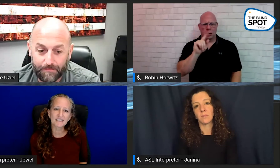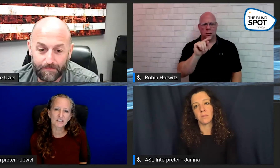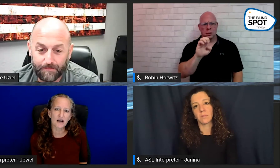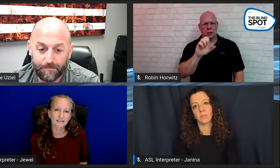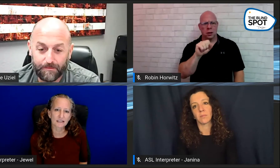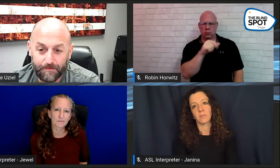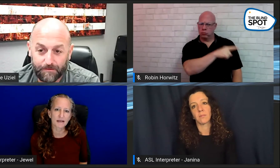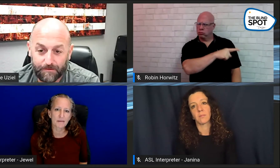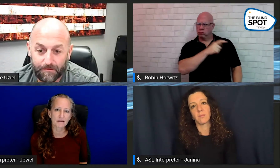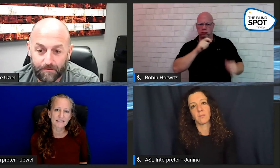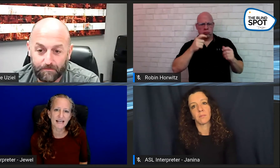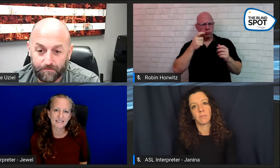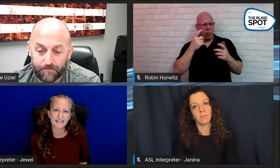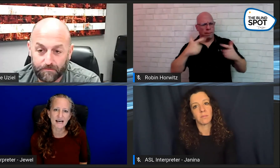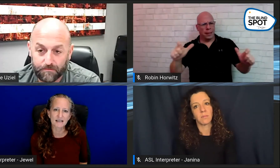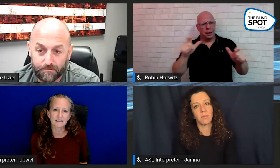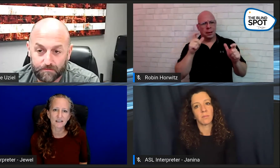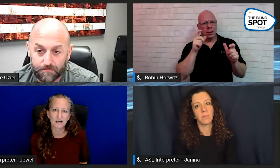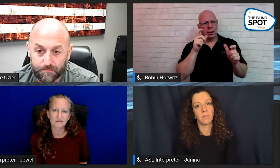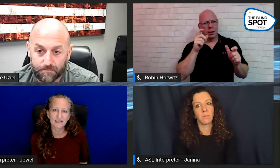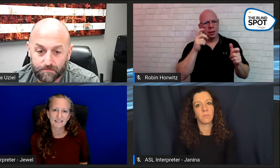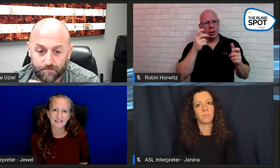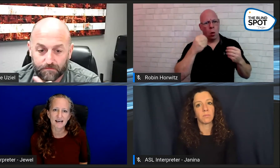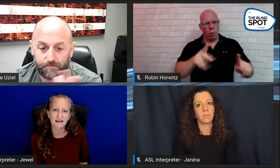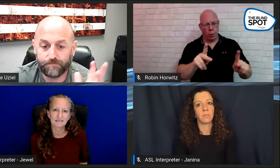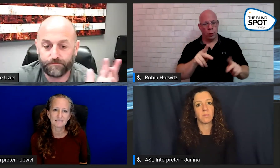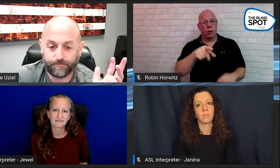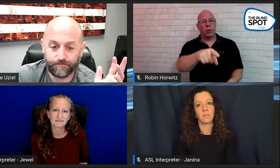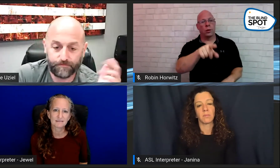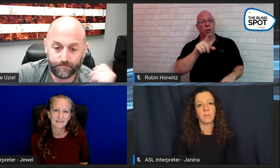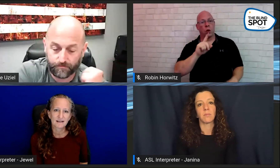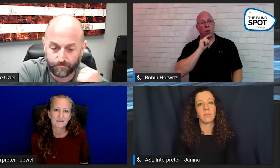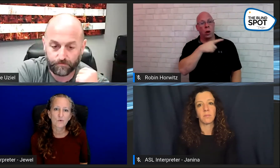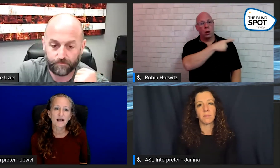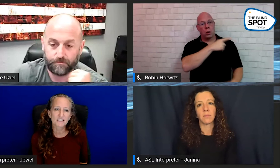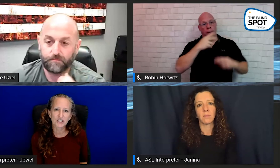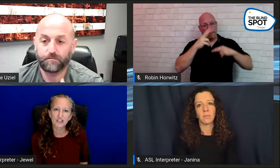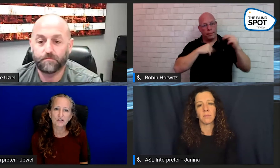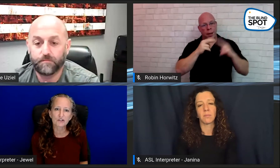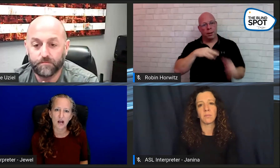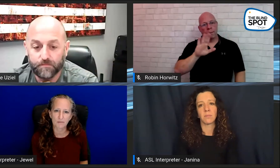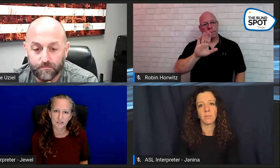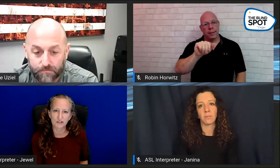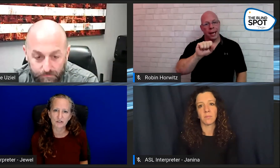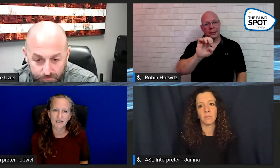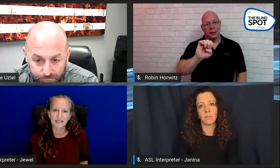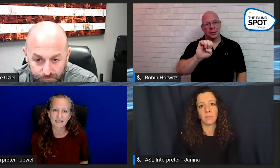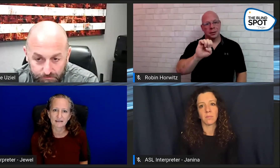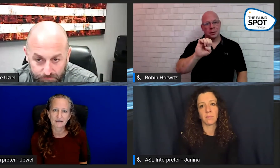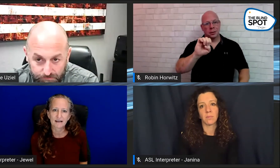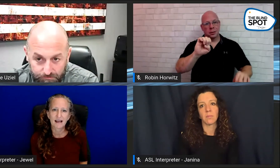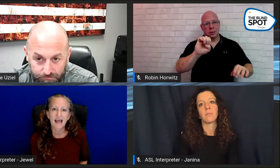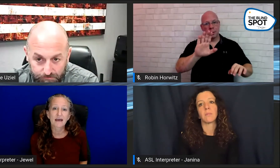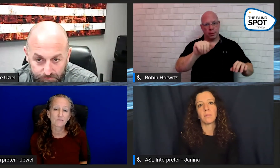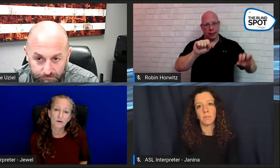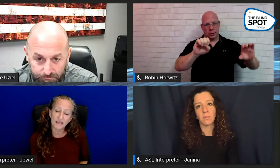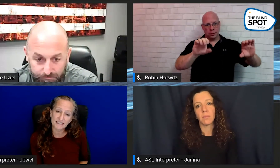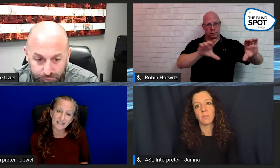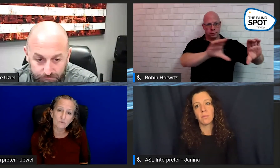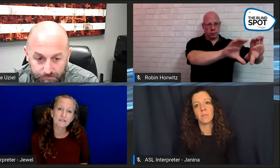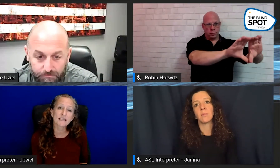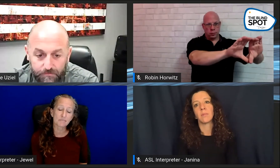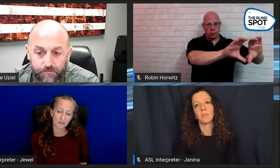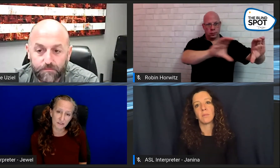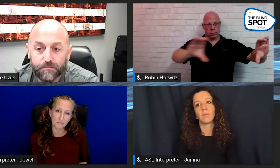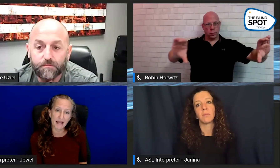I'd like to talk a little bit about Tesla. Tesla was a huge opportunity. And what they